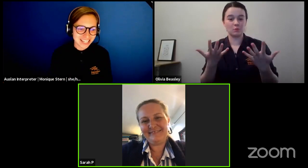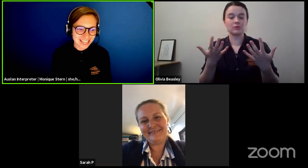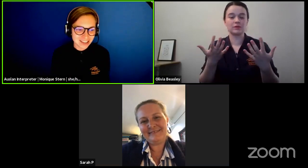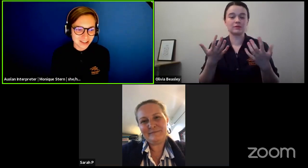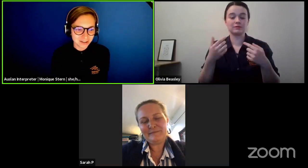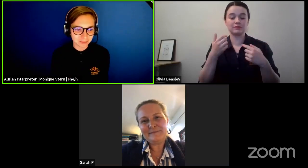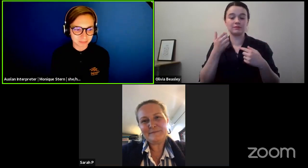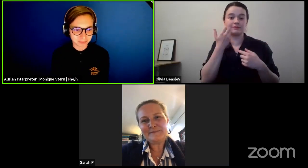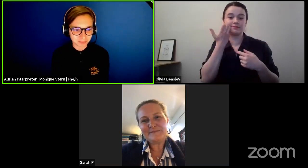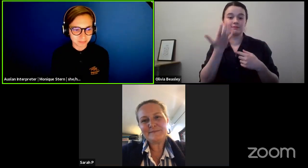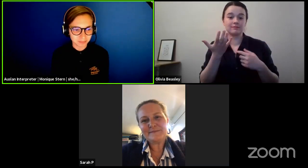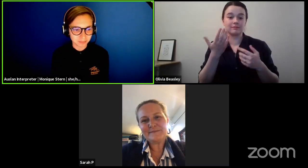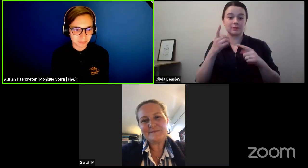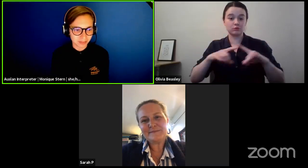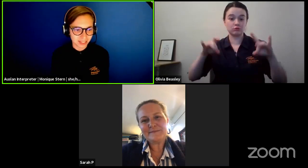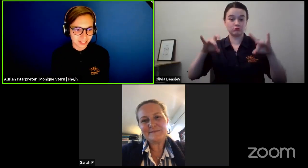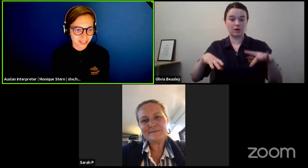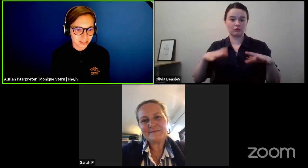Great, thank you.